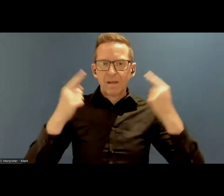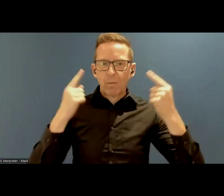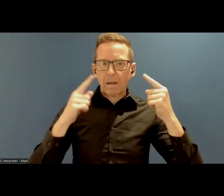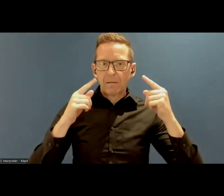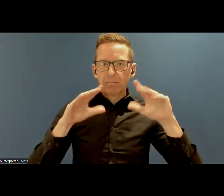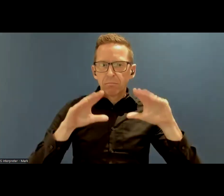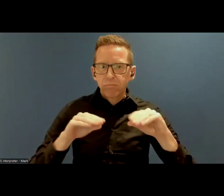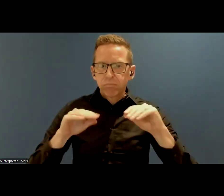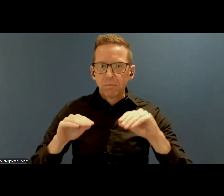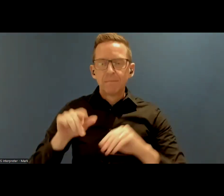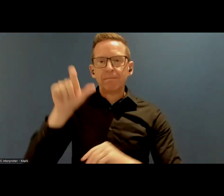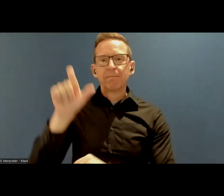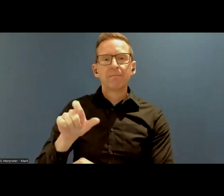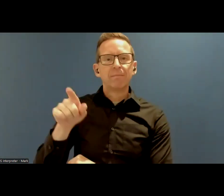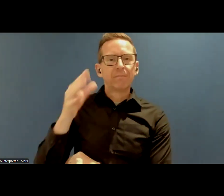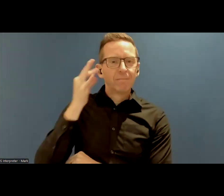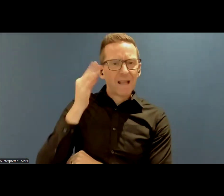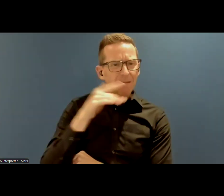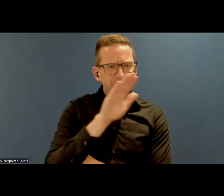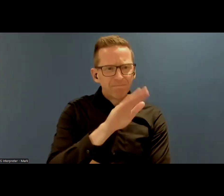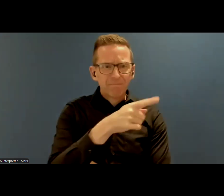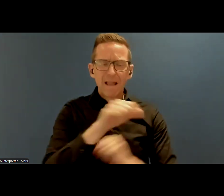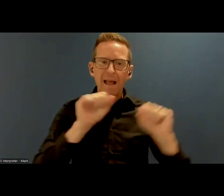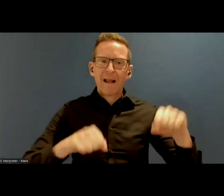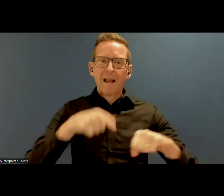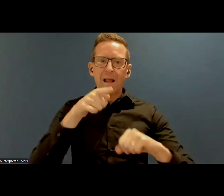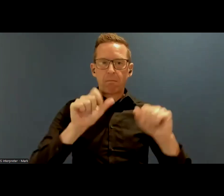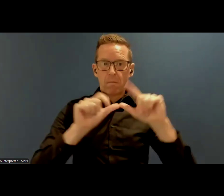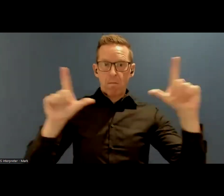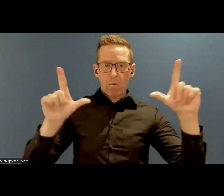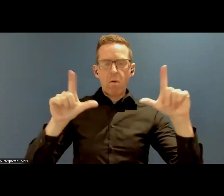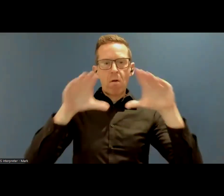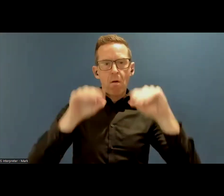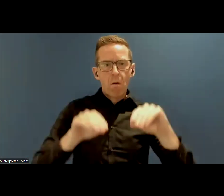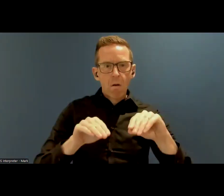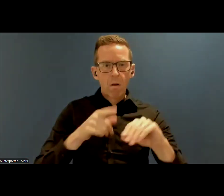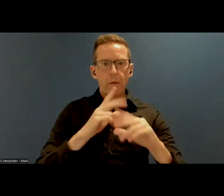Can you put your camera off so that maybe that will improve the video quality?